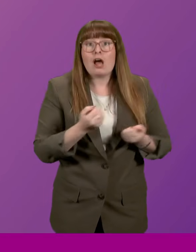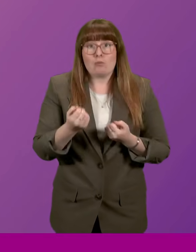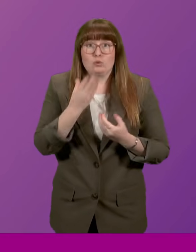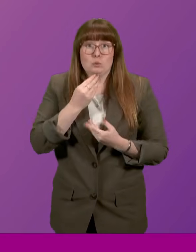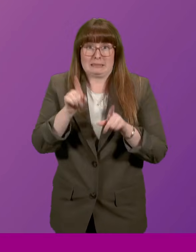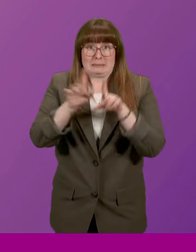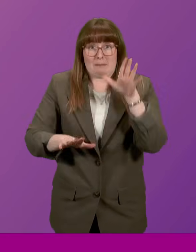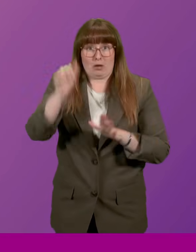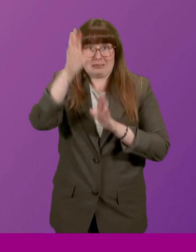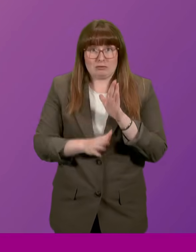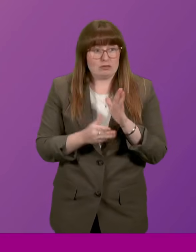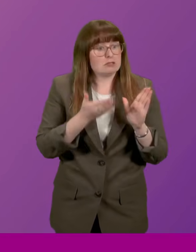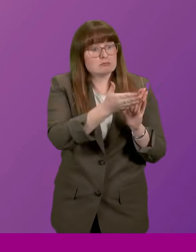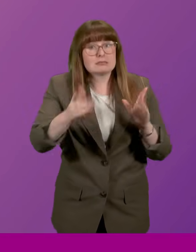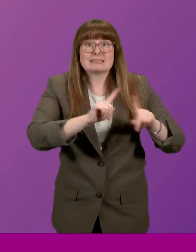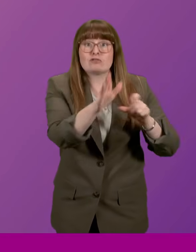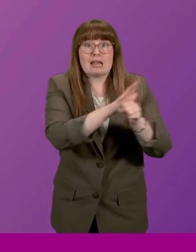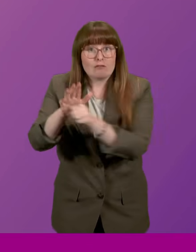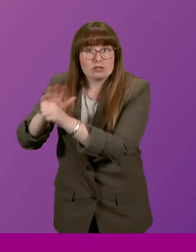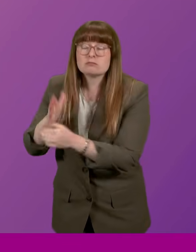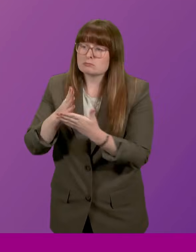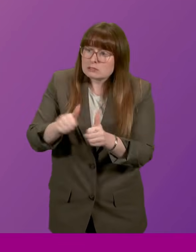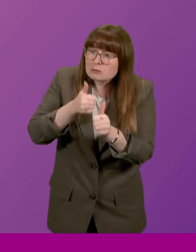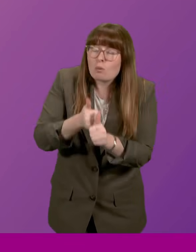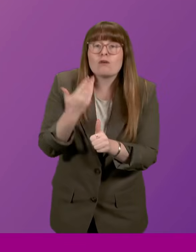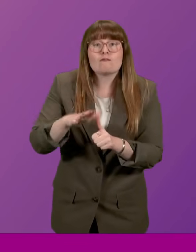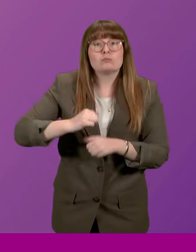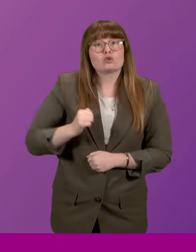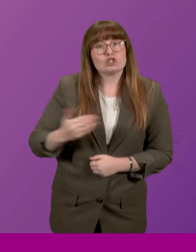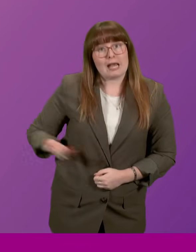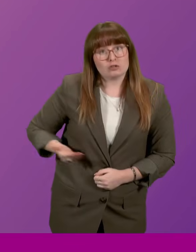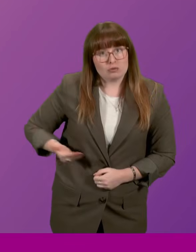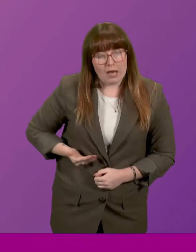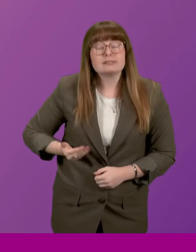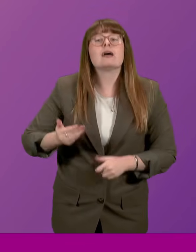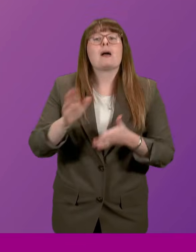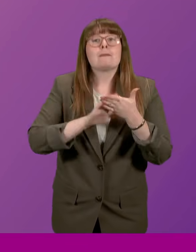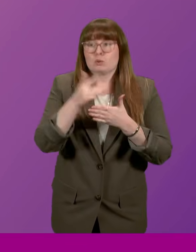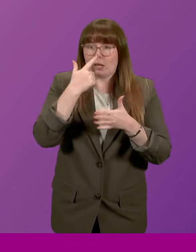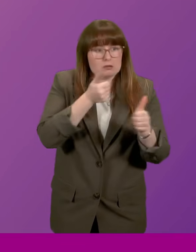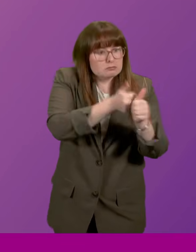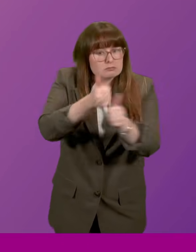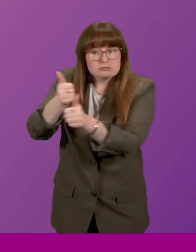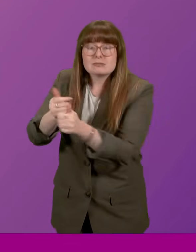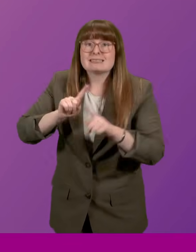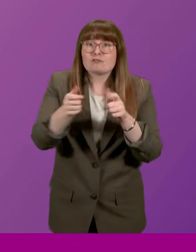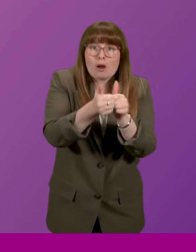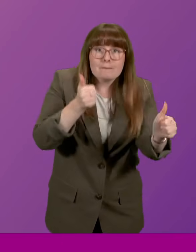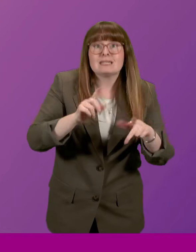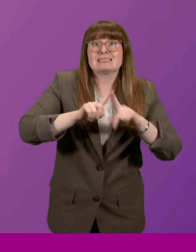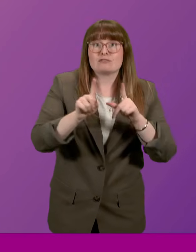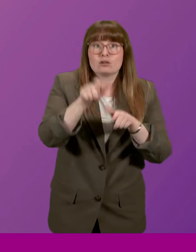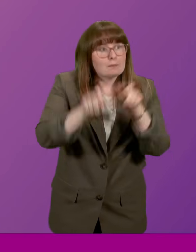and developments that can come forward, supported by Scottish Enterprise, to enable us to assist companies and